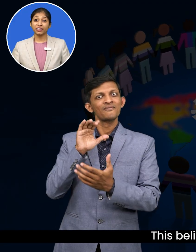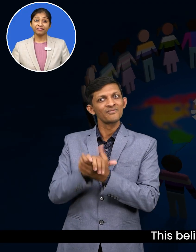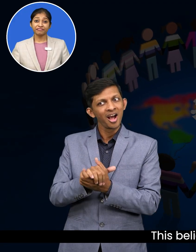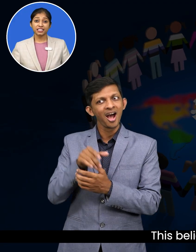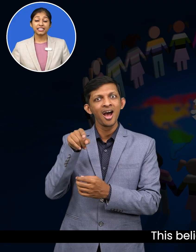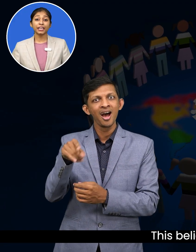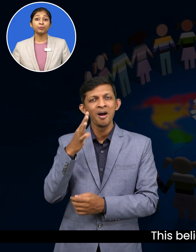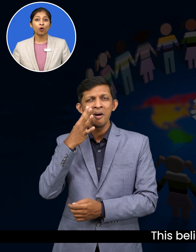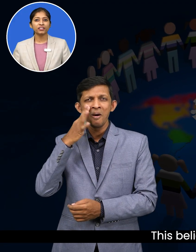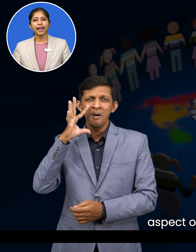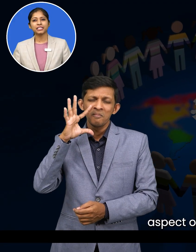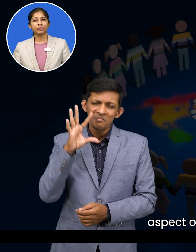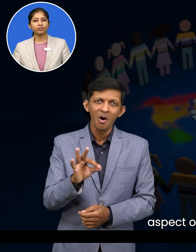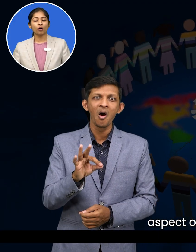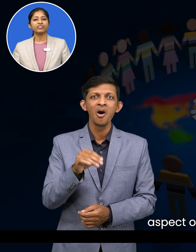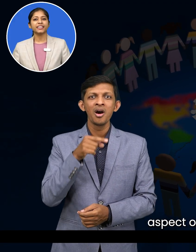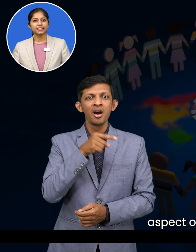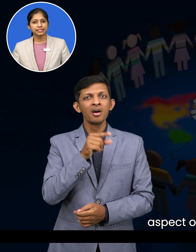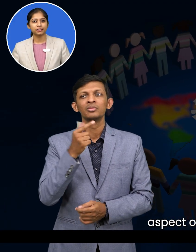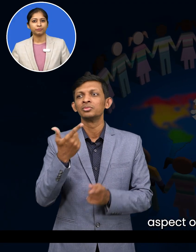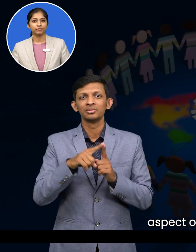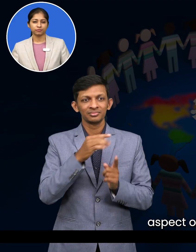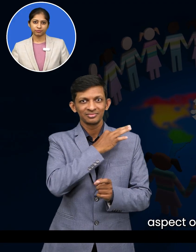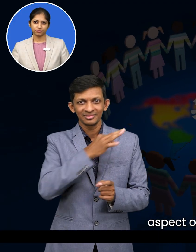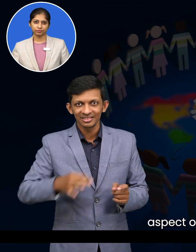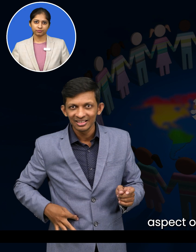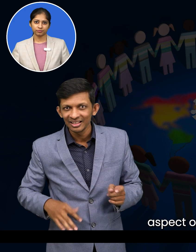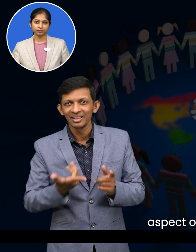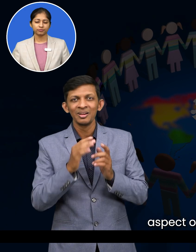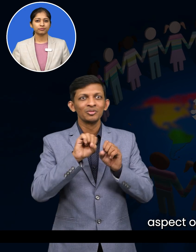This belief is an important aspect of the caste system.